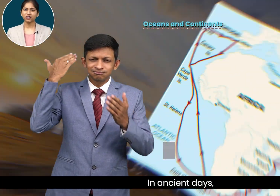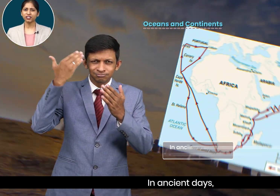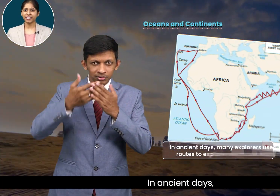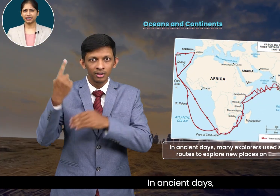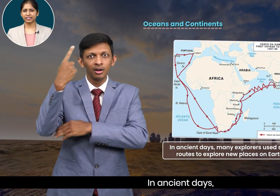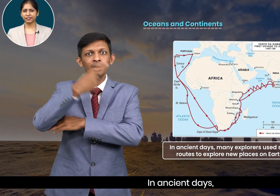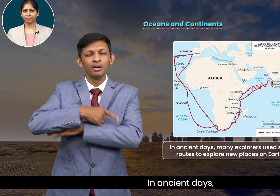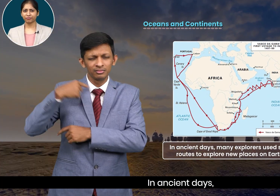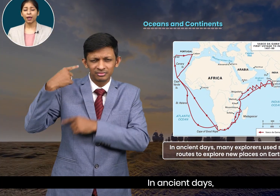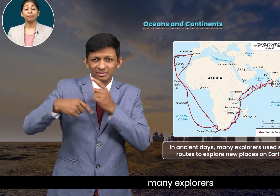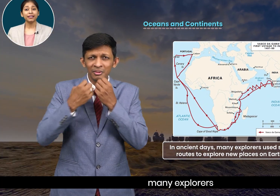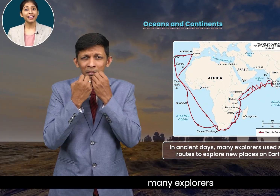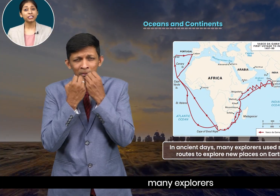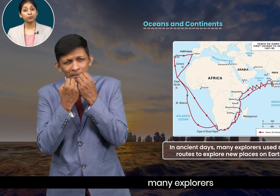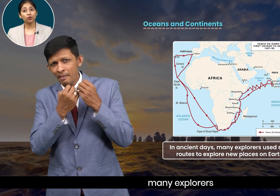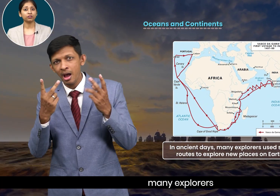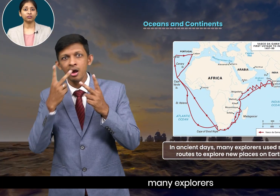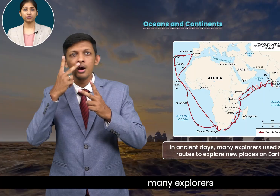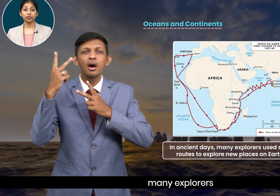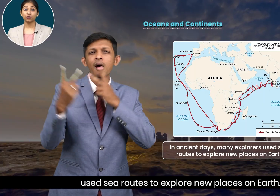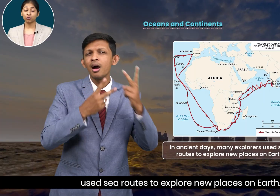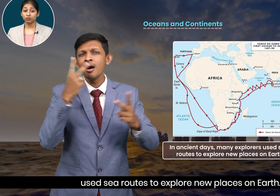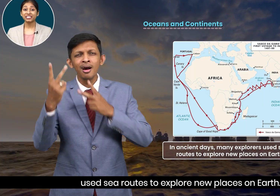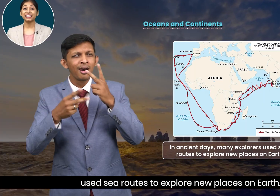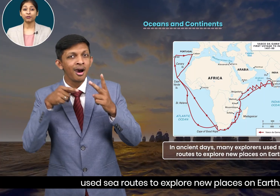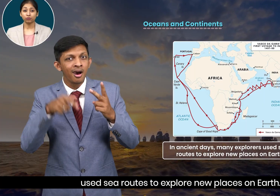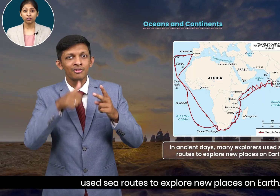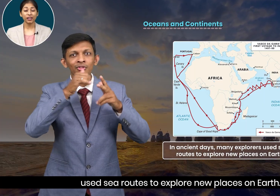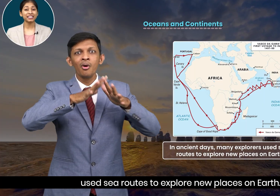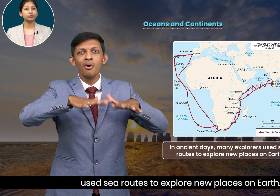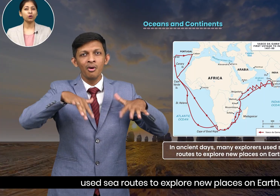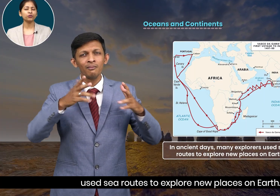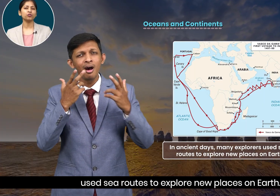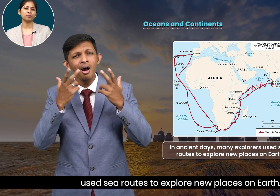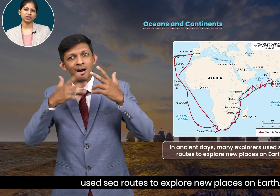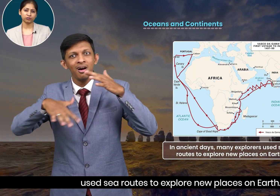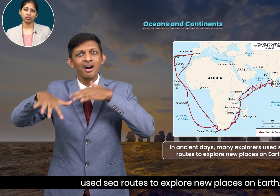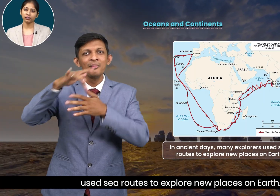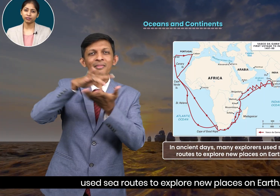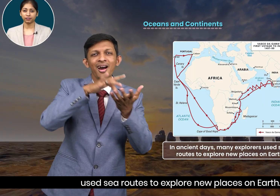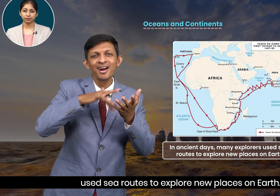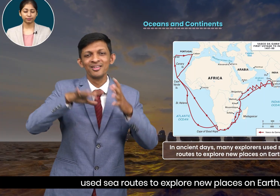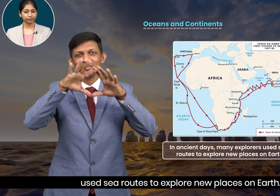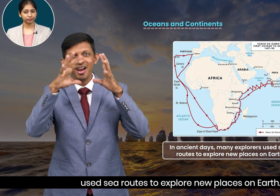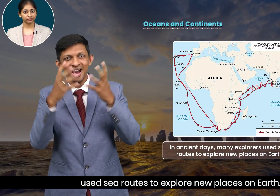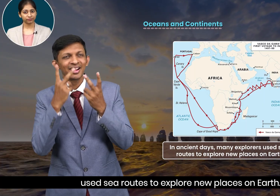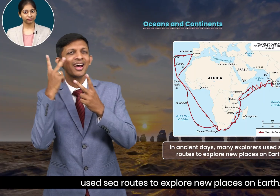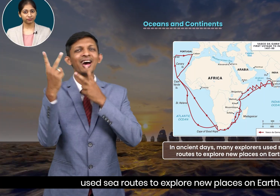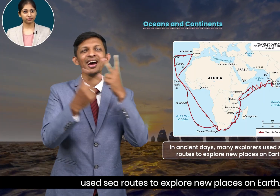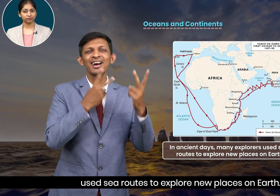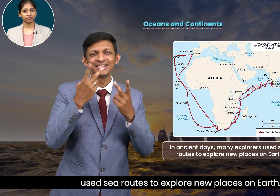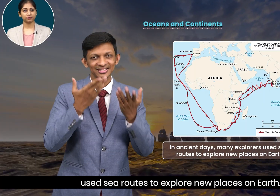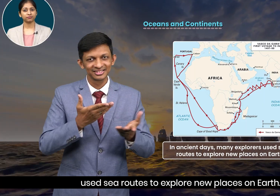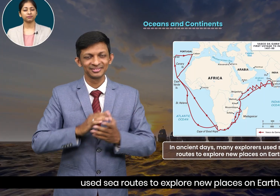In ancient days, many explorers used sea routes to explore new places on Earth.